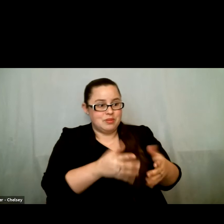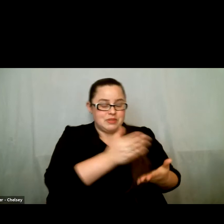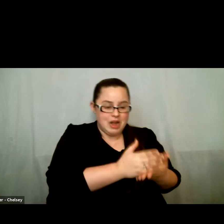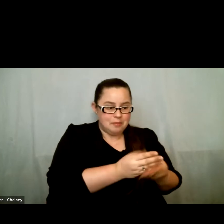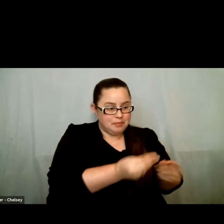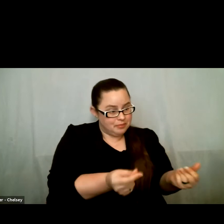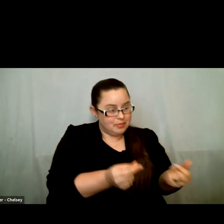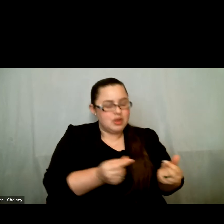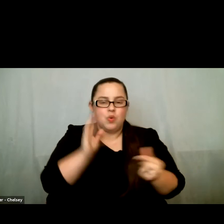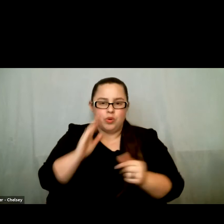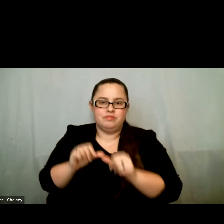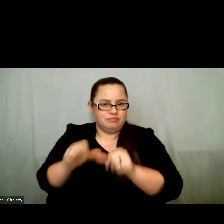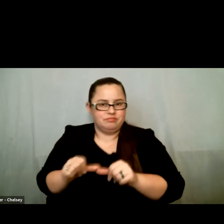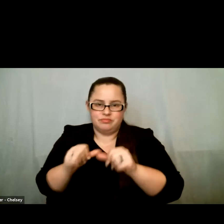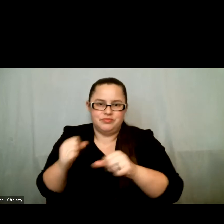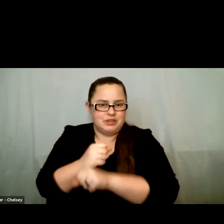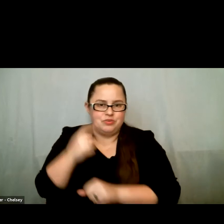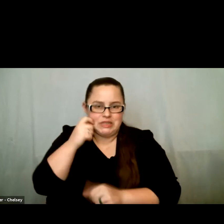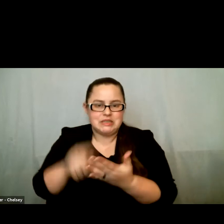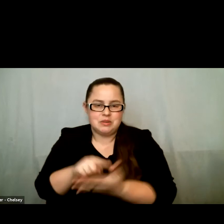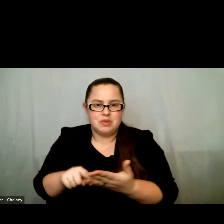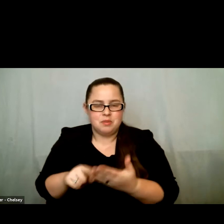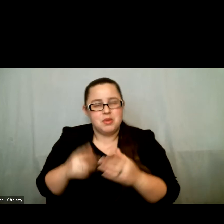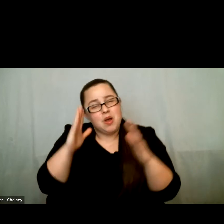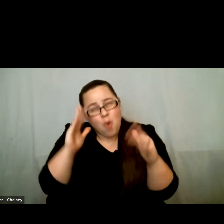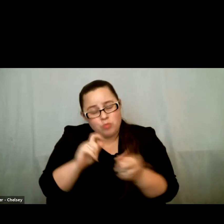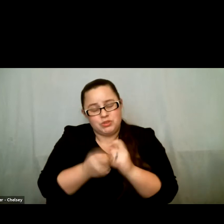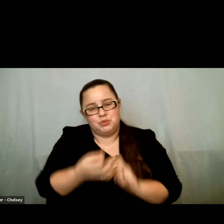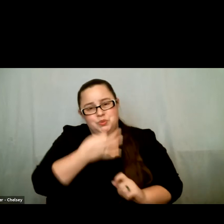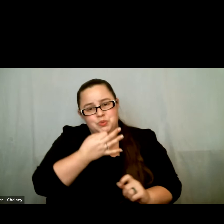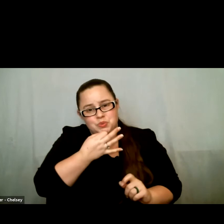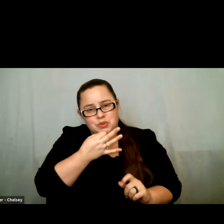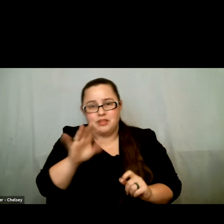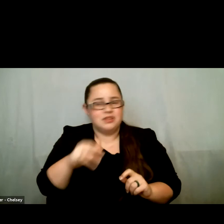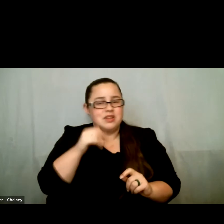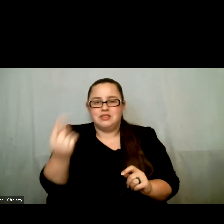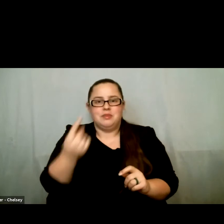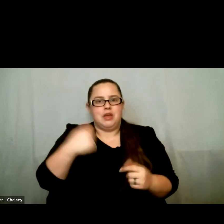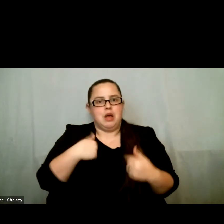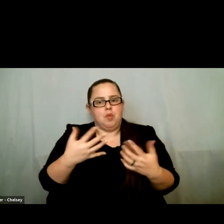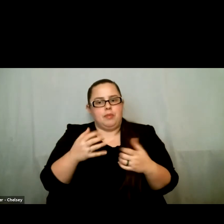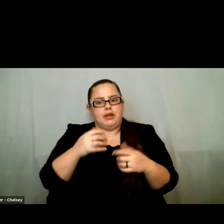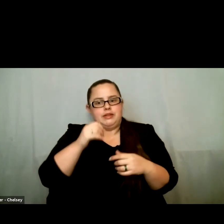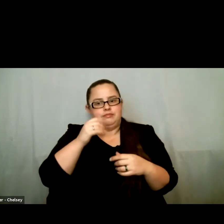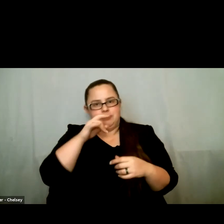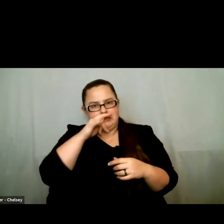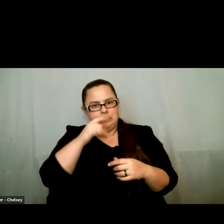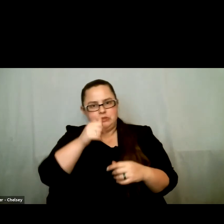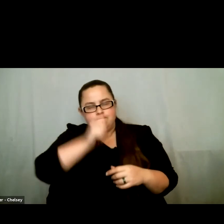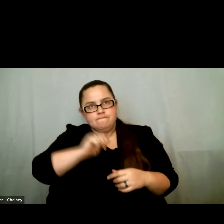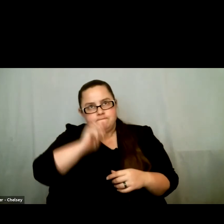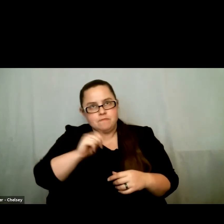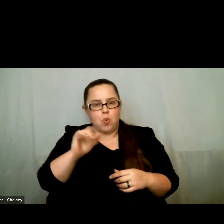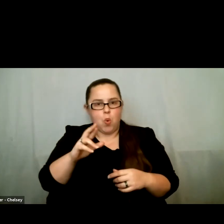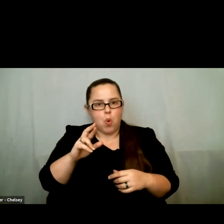soon. This is something that I do not want my kids to deal with or even think about when they're adults. We cannot pretend that the